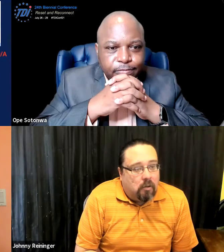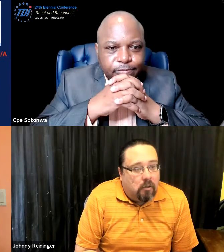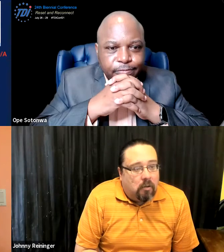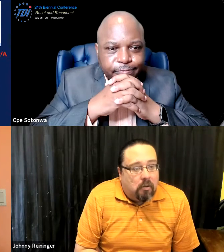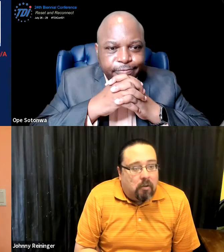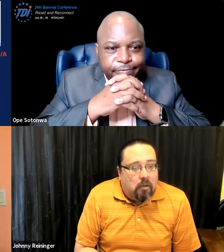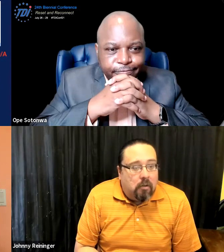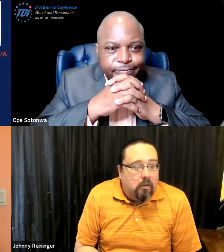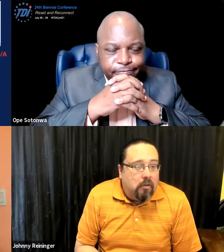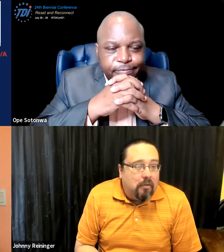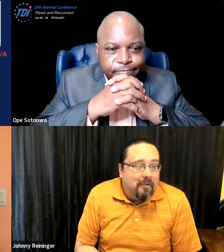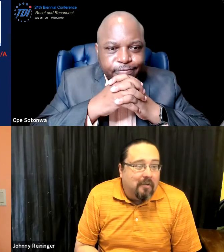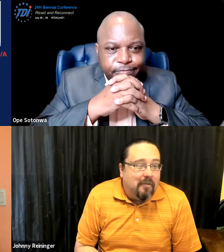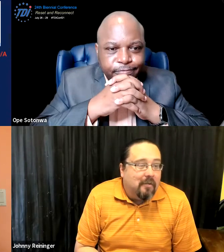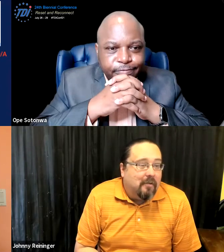was in a